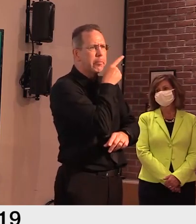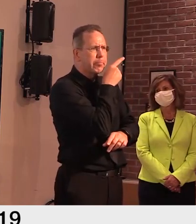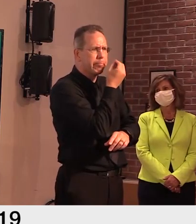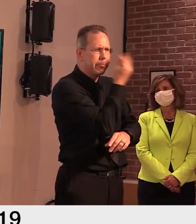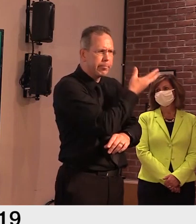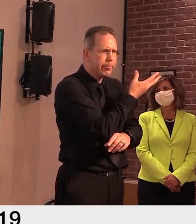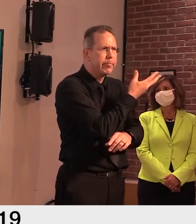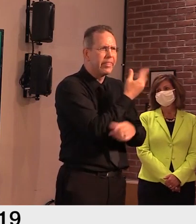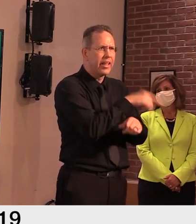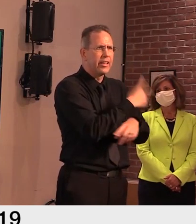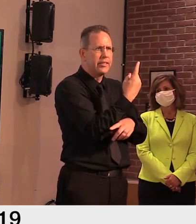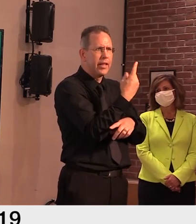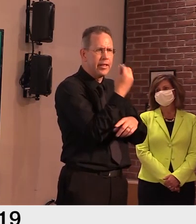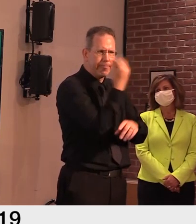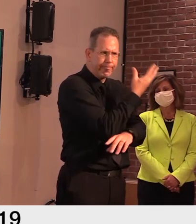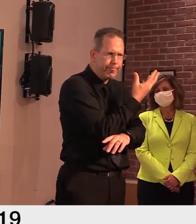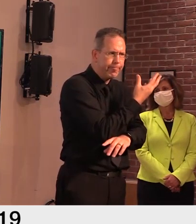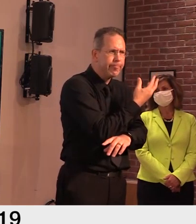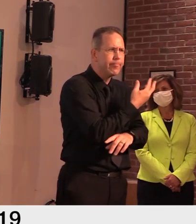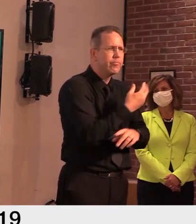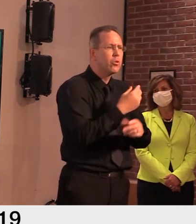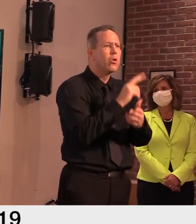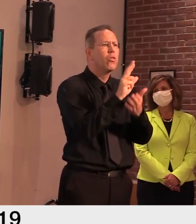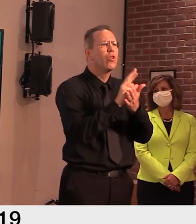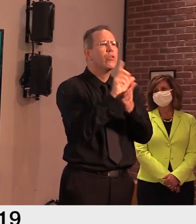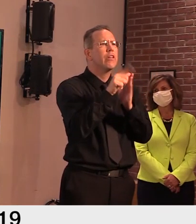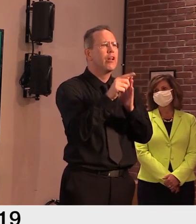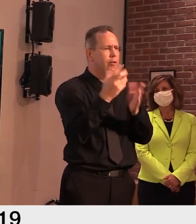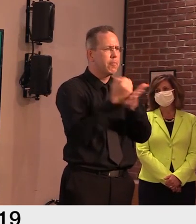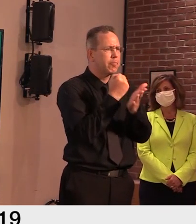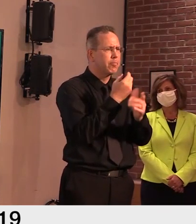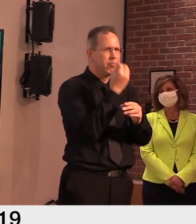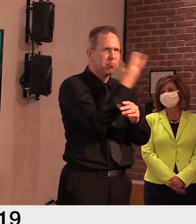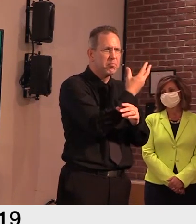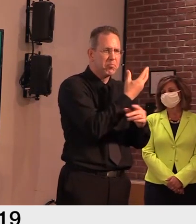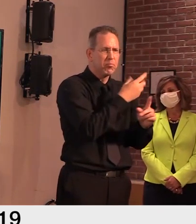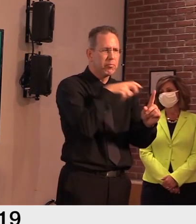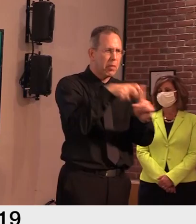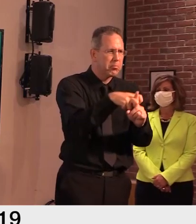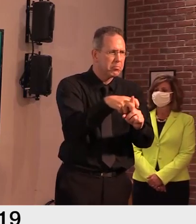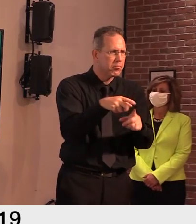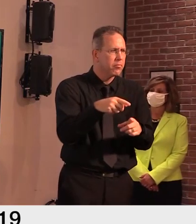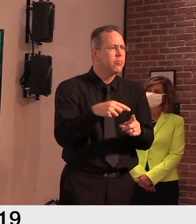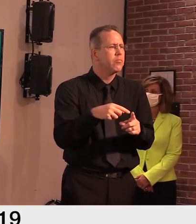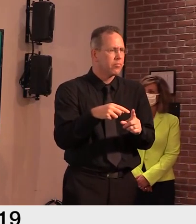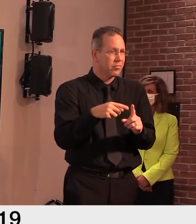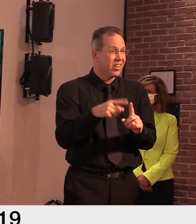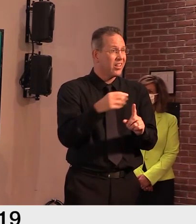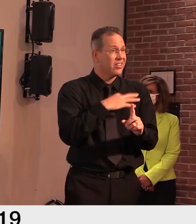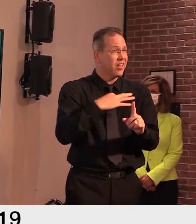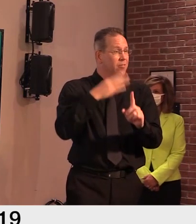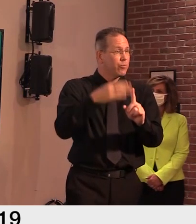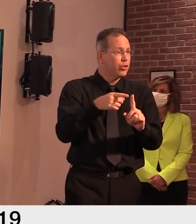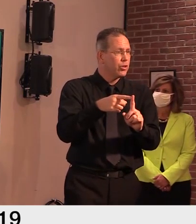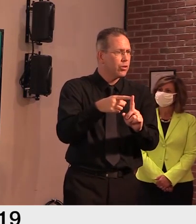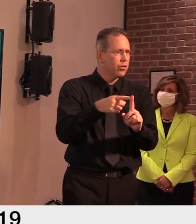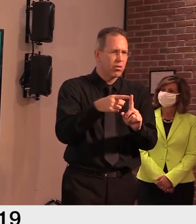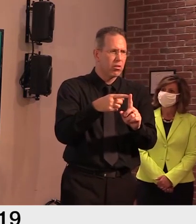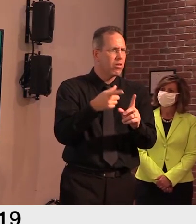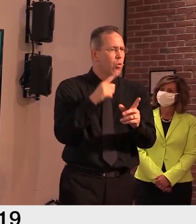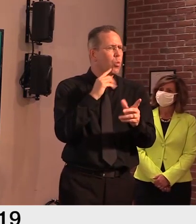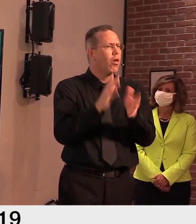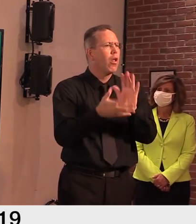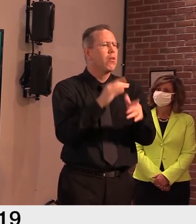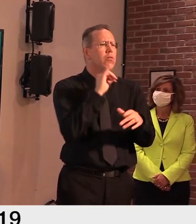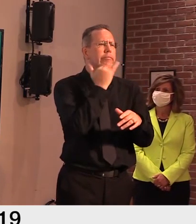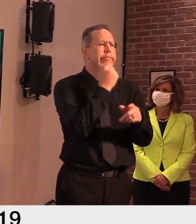discovered by DOC staff on May 29th, and that staff immediately reported